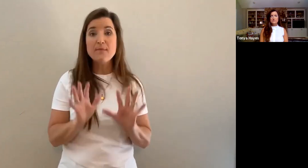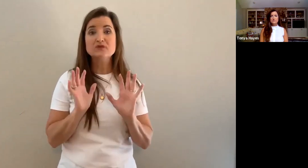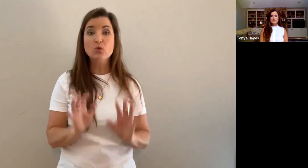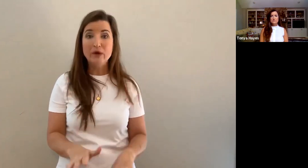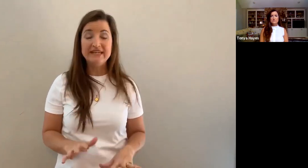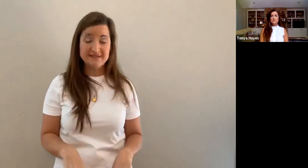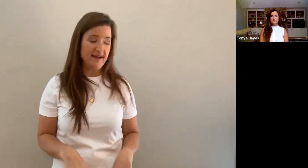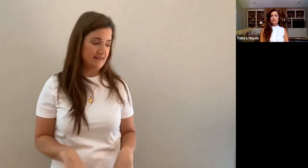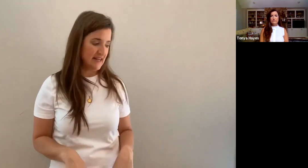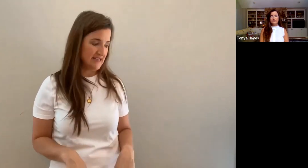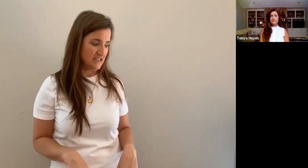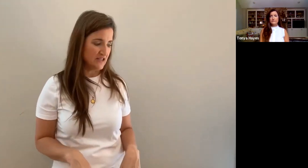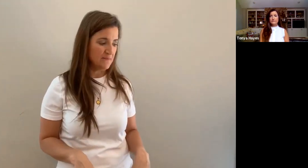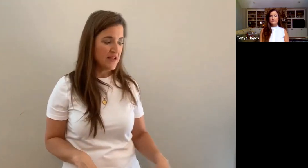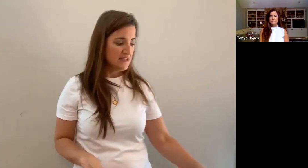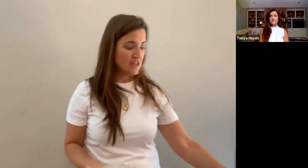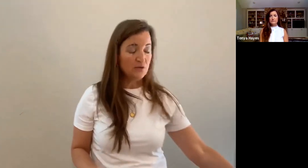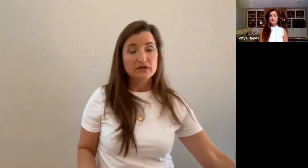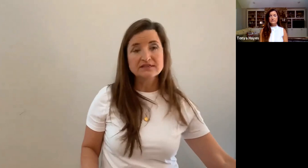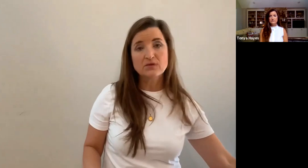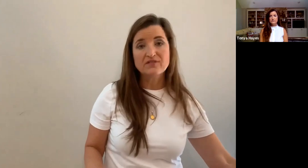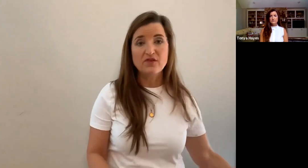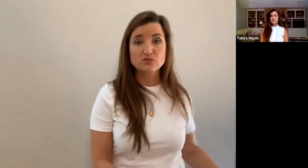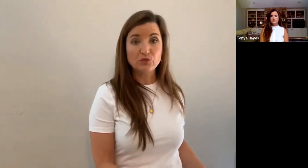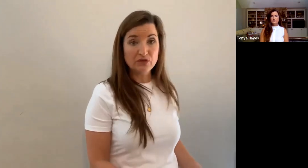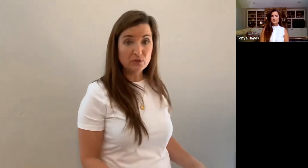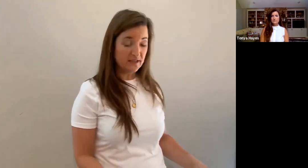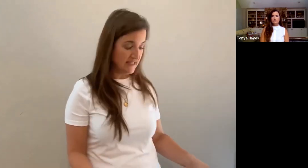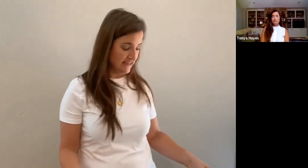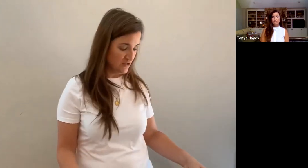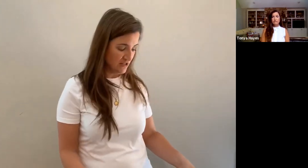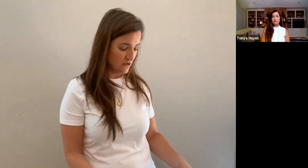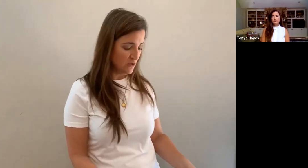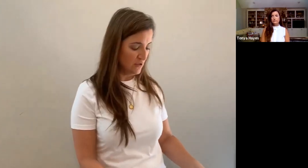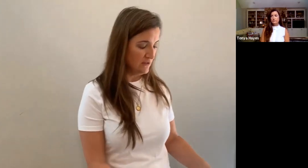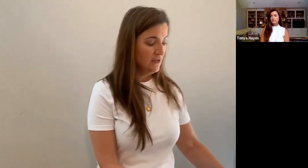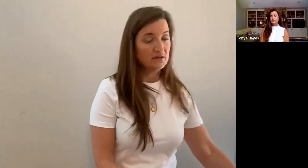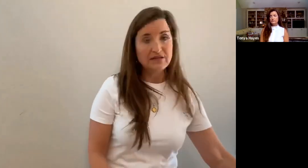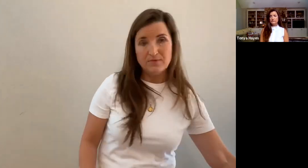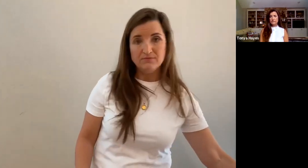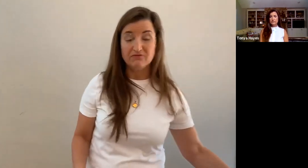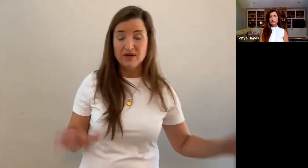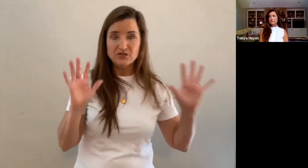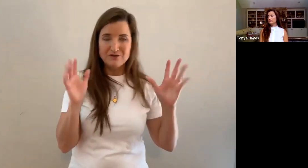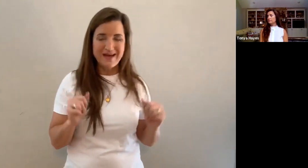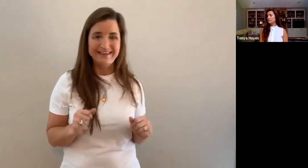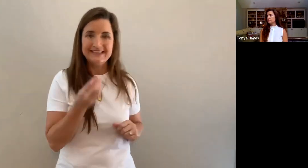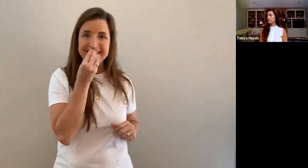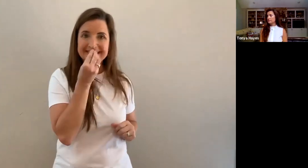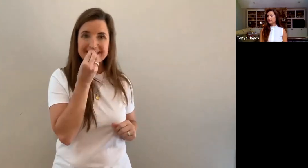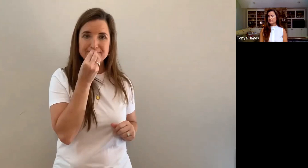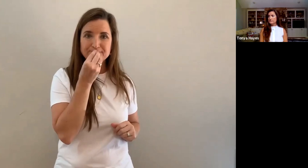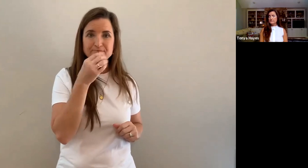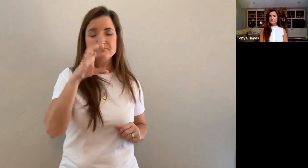the top 20 signs that I teach them. So let's go over those real quick again, just so you can keep them fresh in your